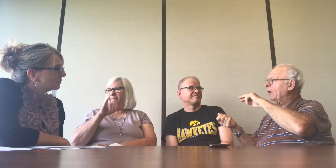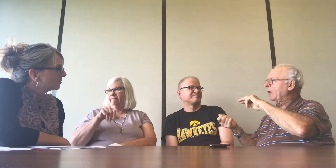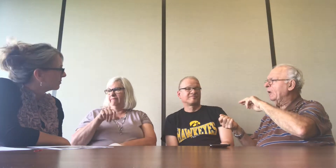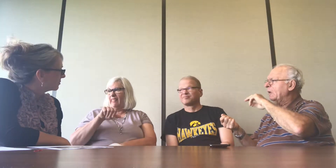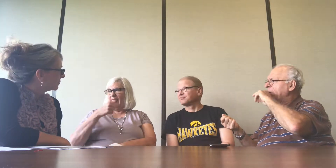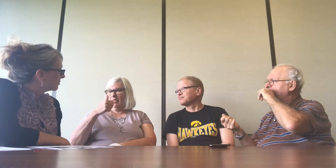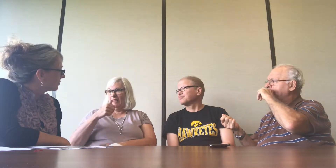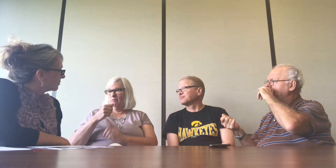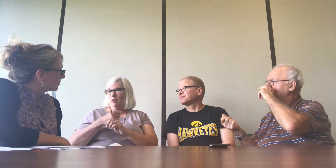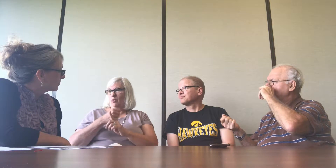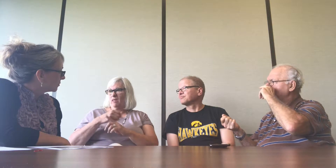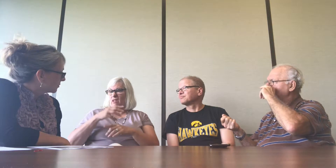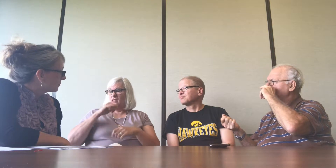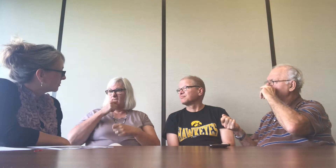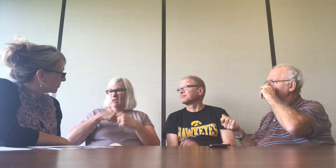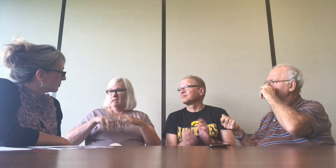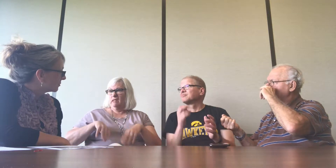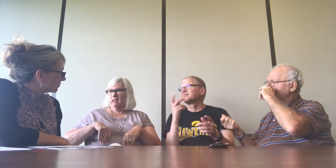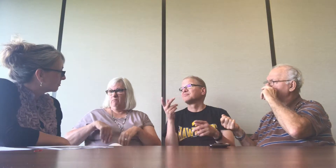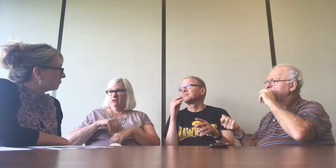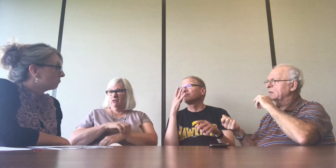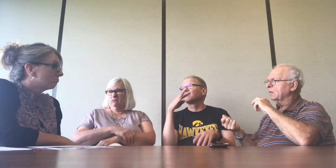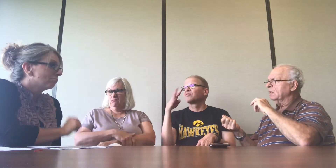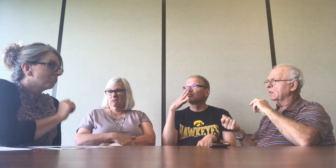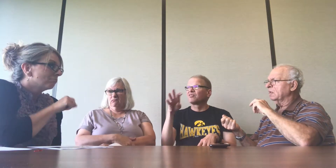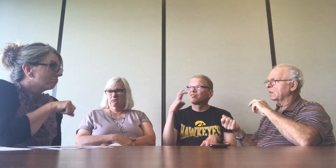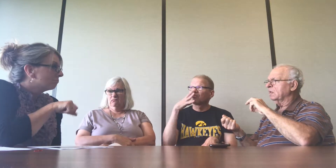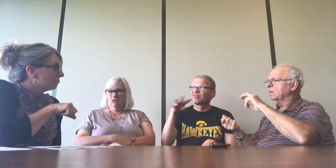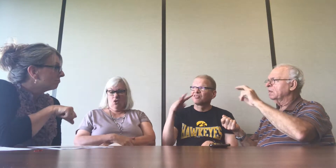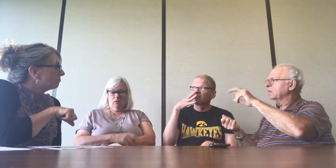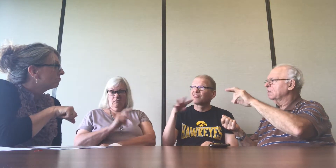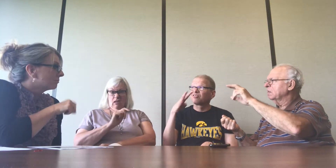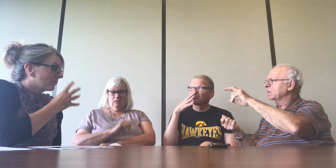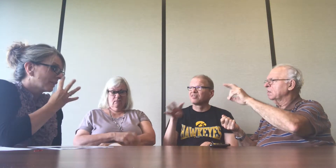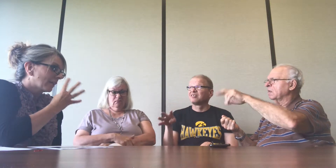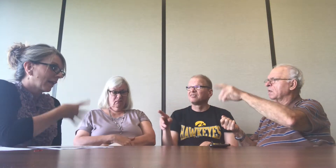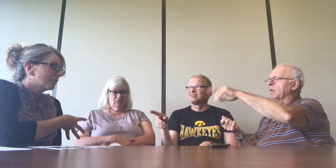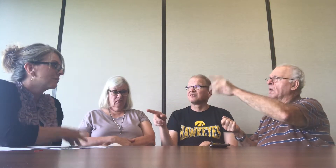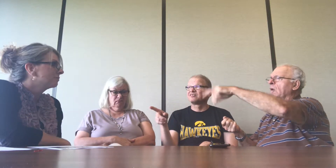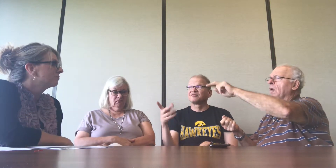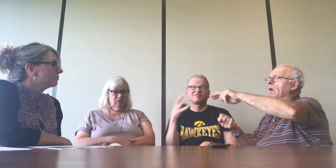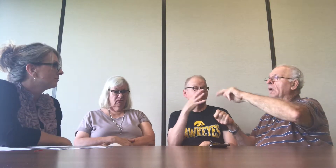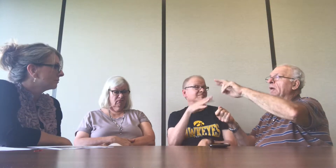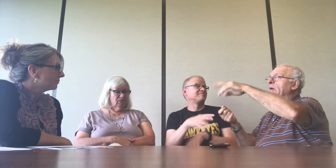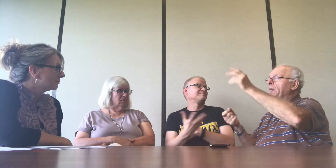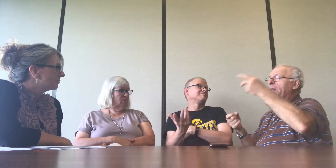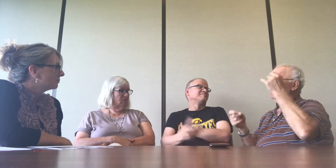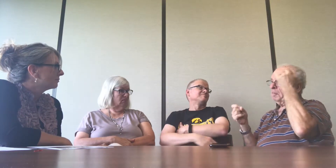nurses, and my mother was left in her soiled clothing all day because there was no one to help her.